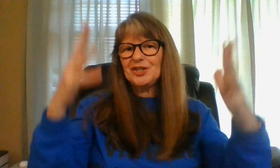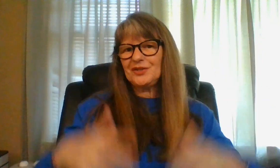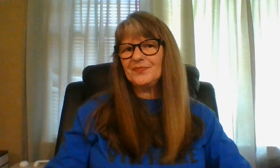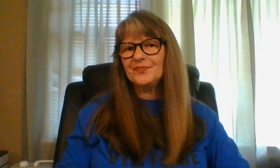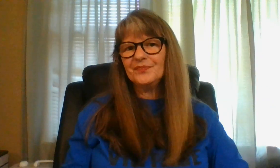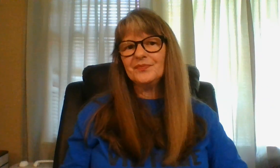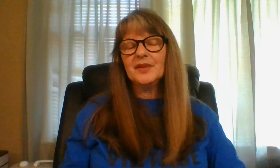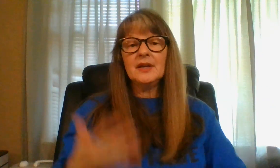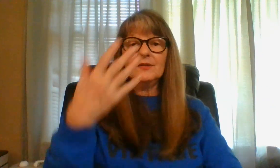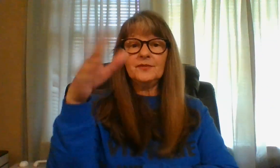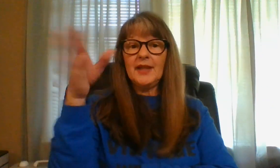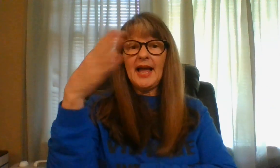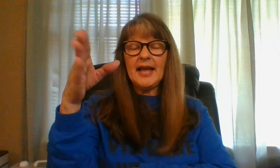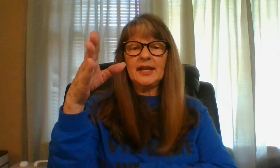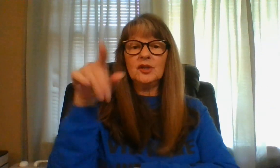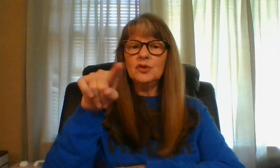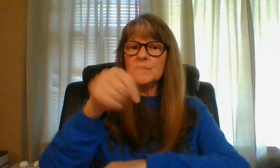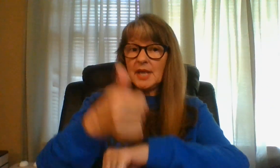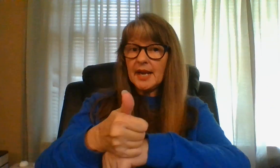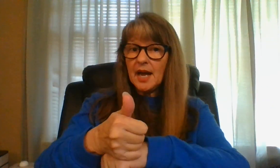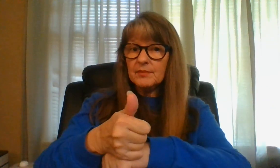Finish. Flag, you set up?